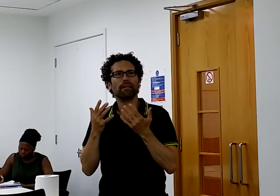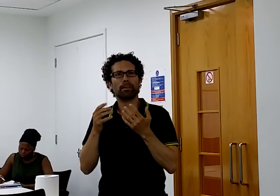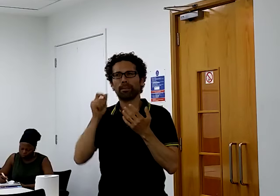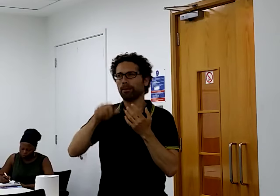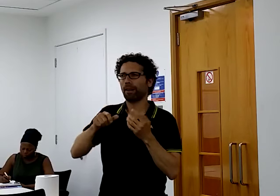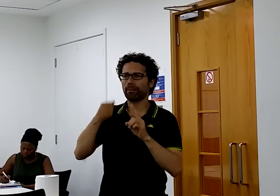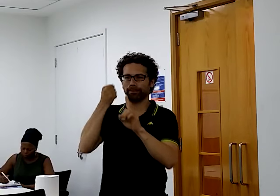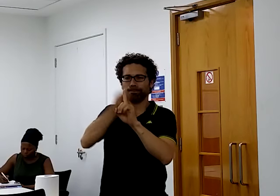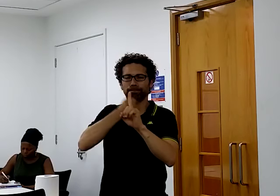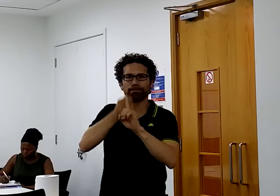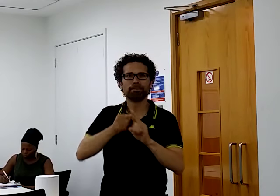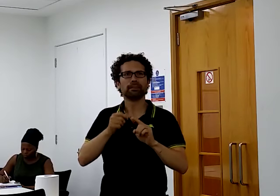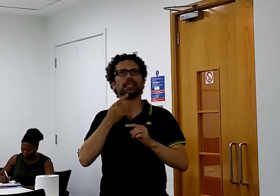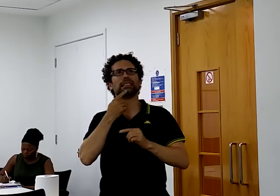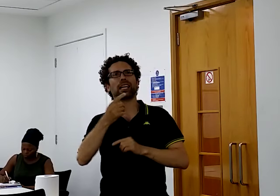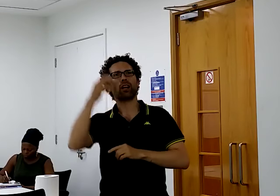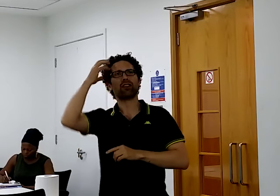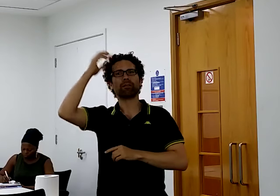us.